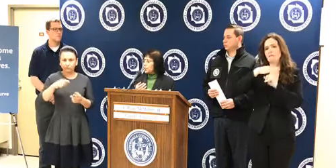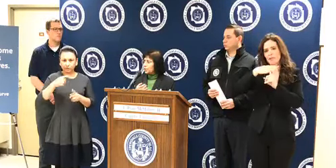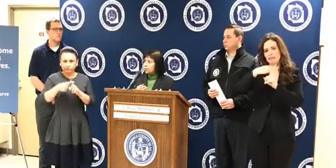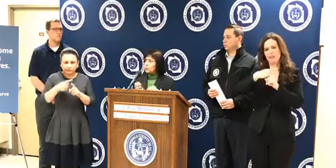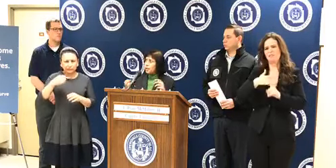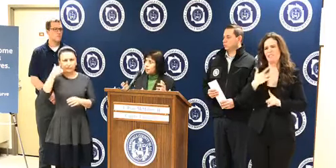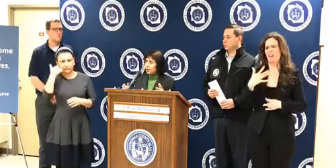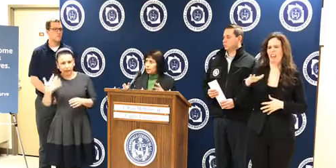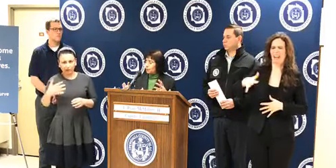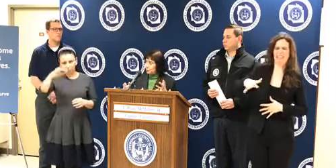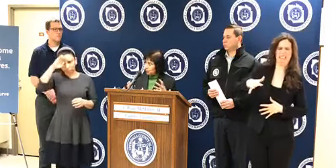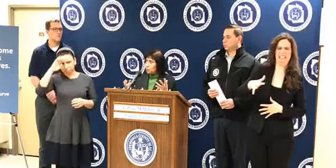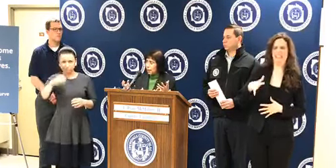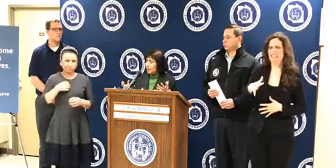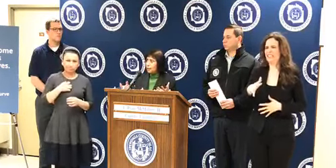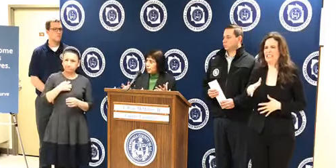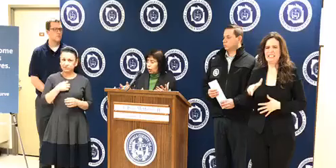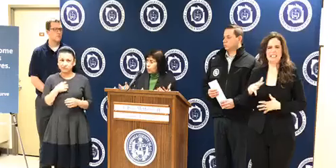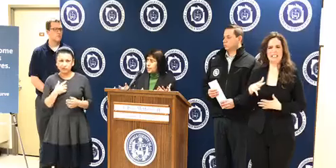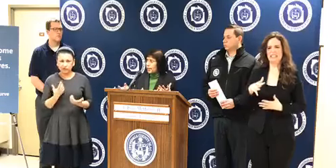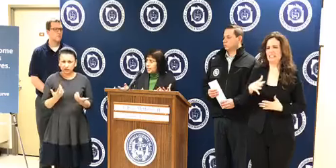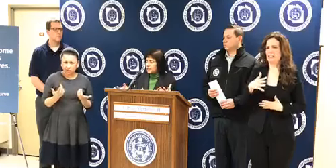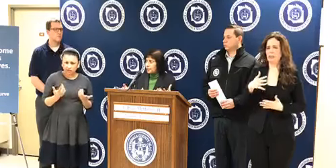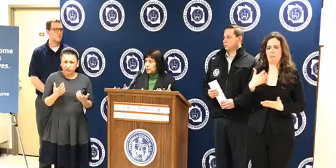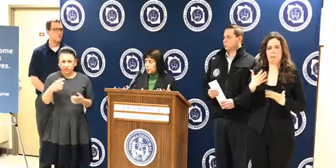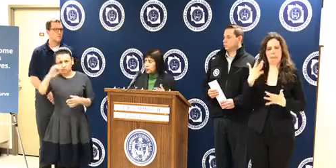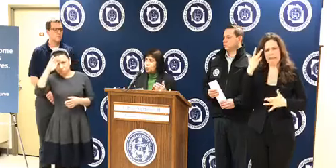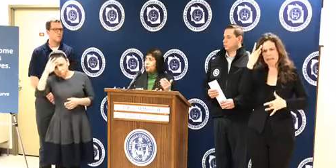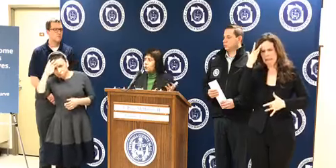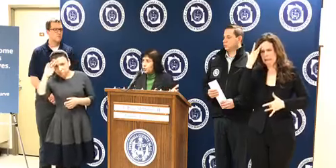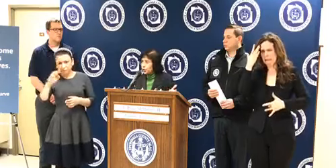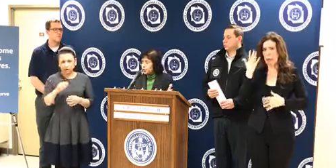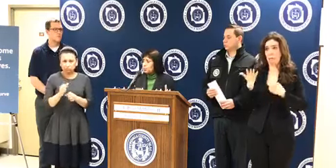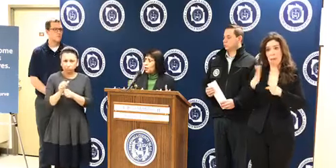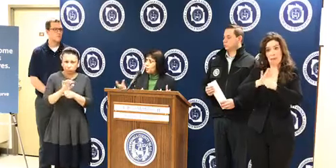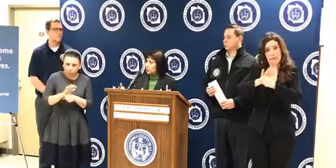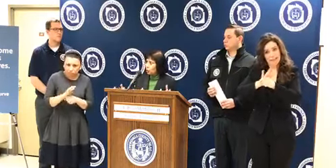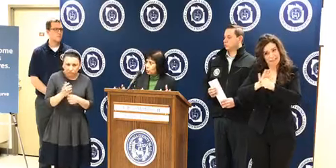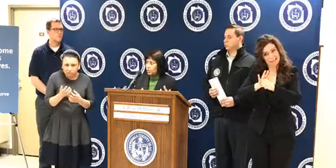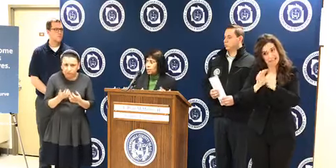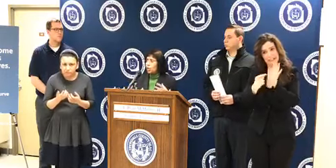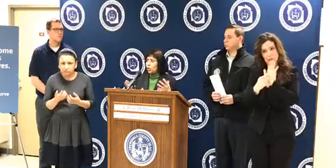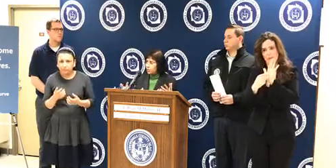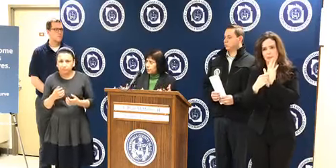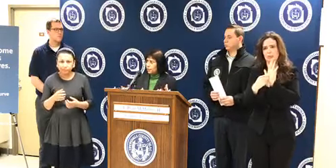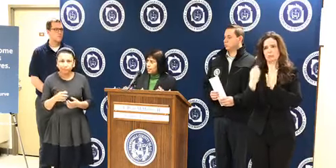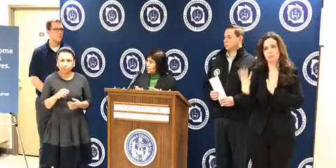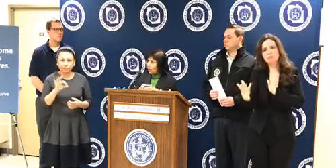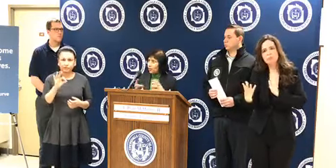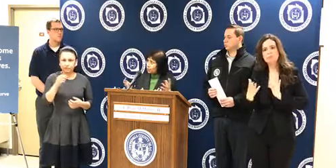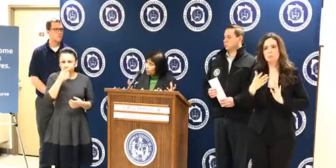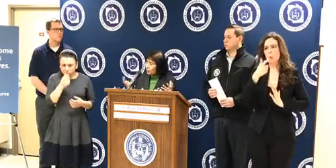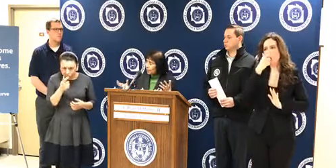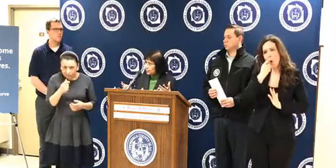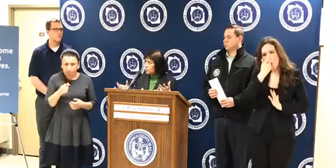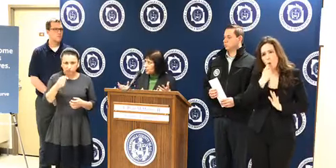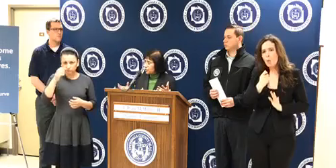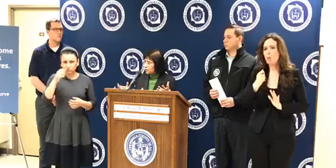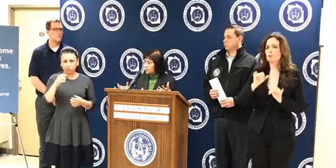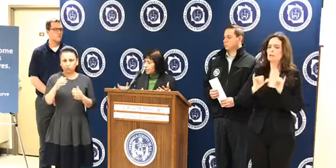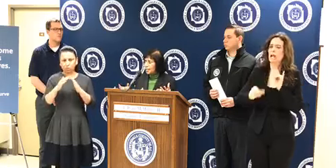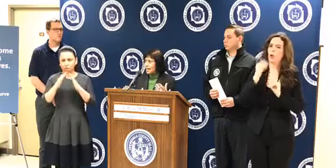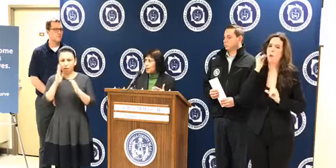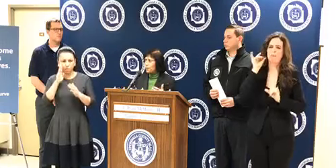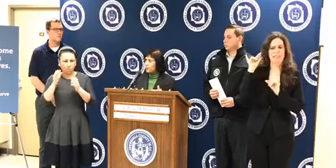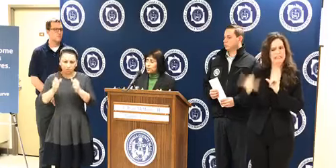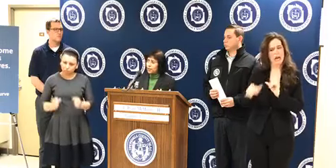if you think you may be, having COVID-19 symptoms, it could be flu, it could be common cold, or something. They all look like similar,